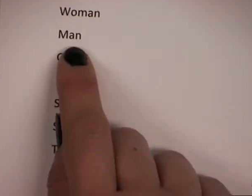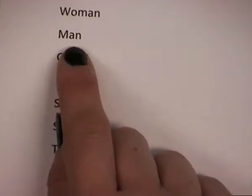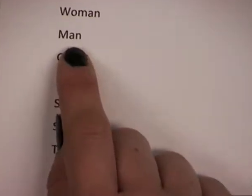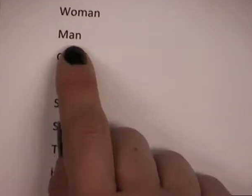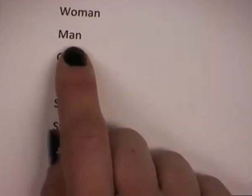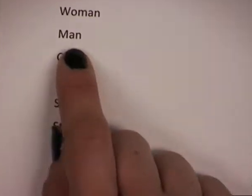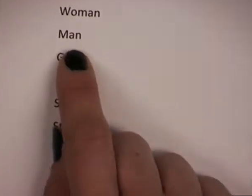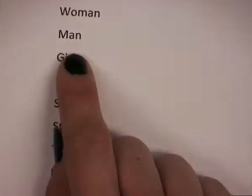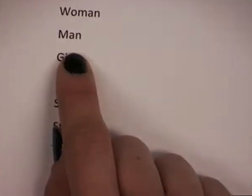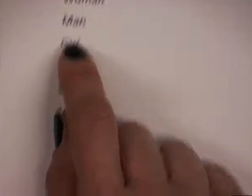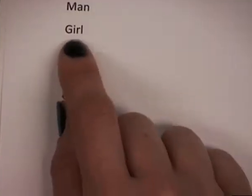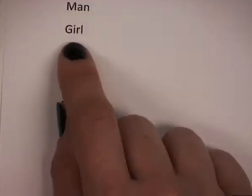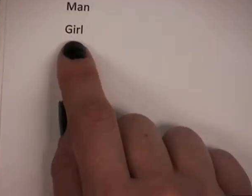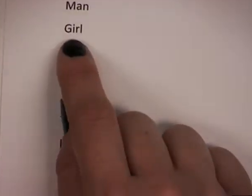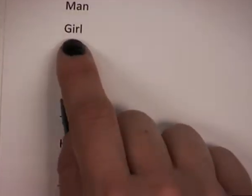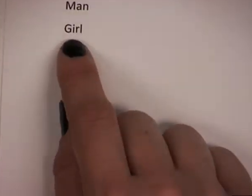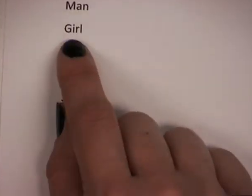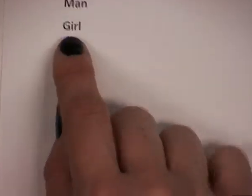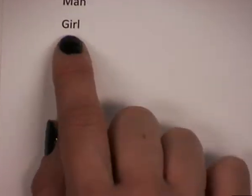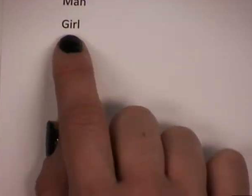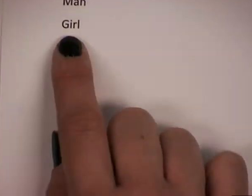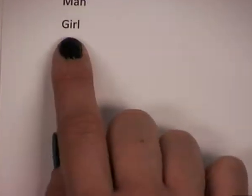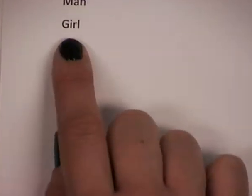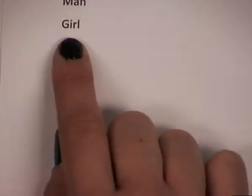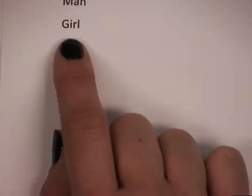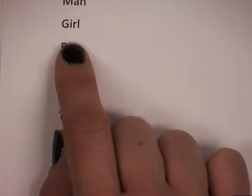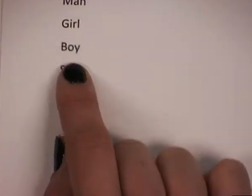Tanner and Cam, can you sign with us, please? Thank you.